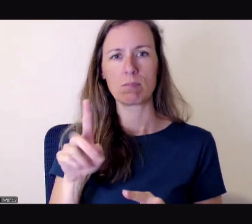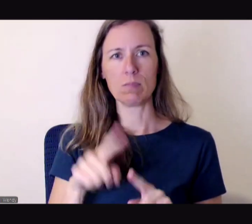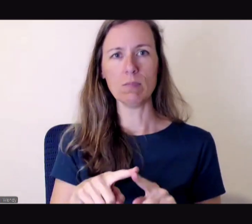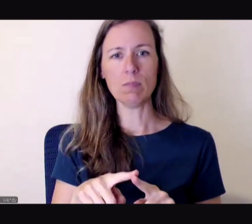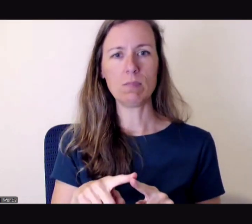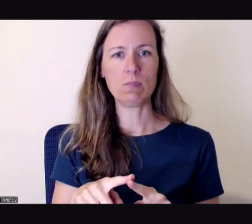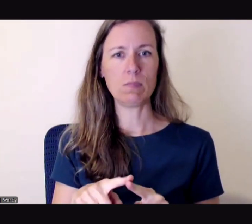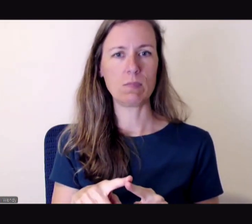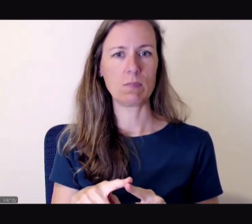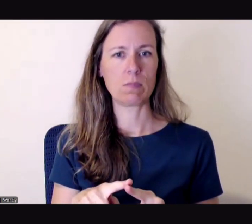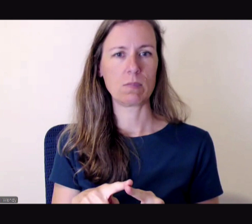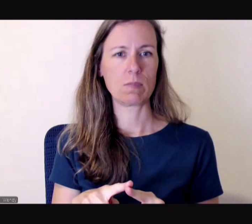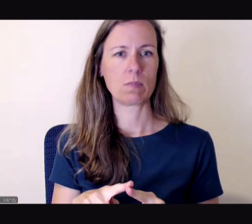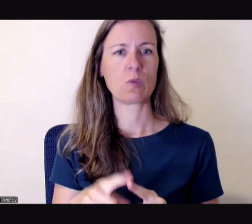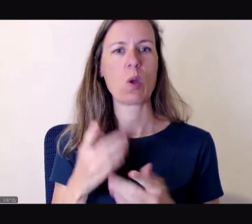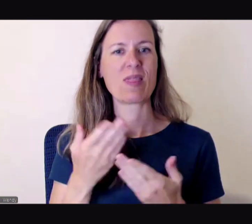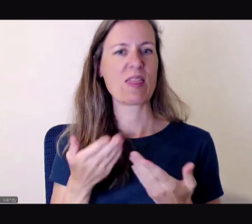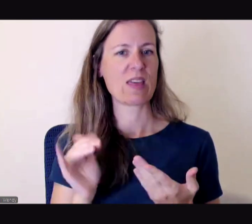will continue to do together.